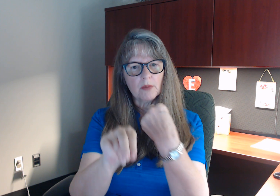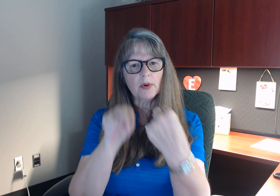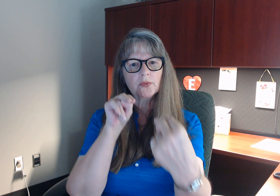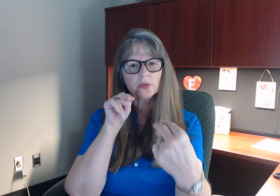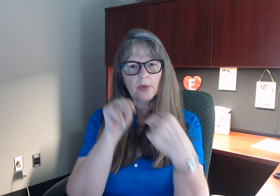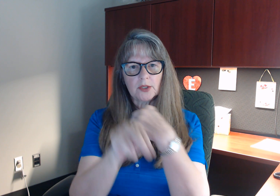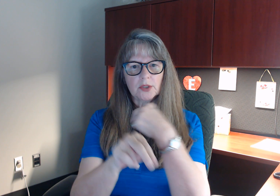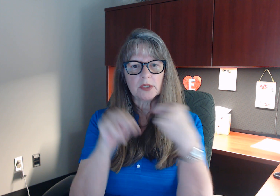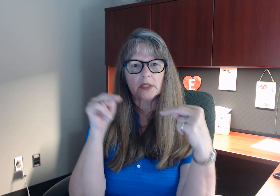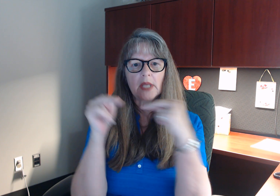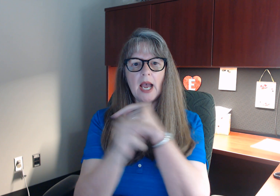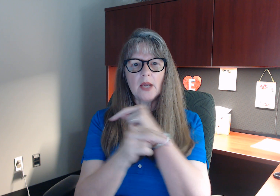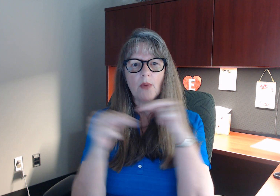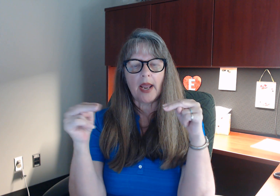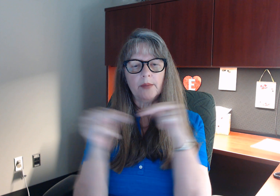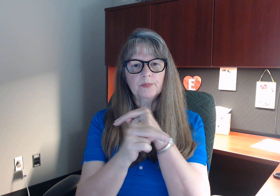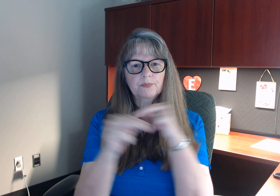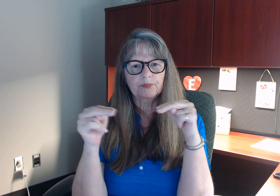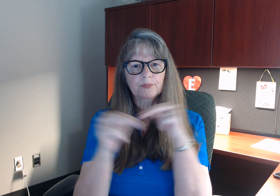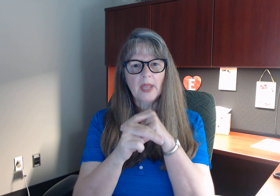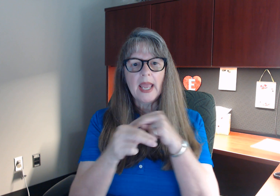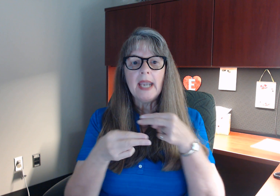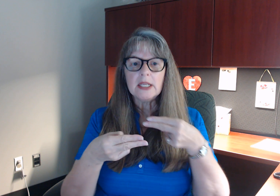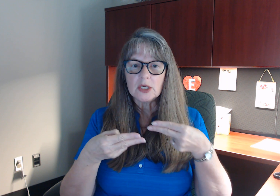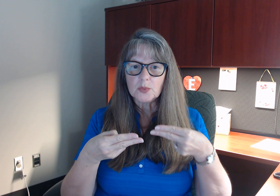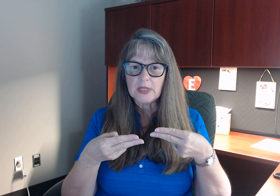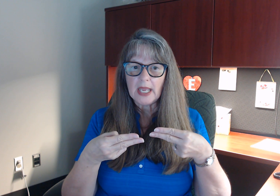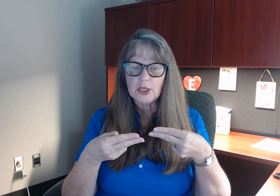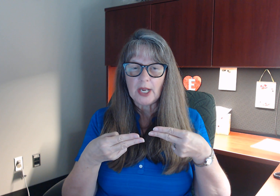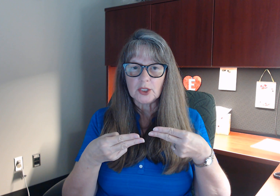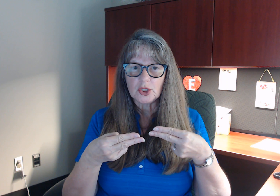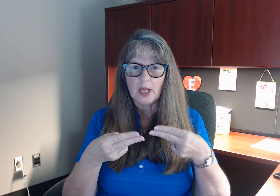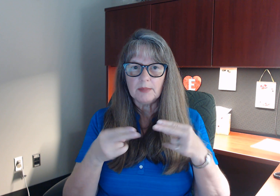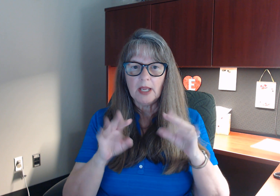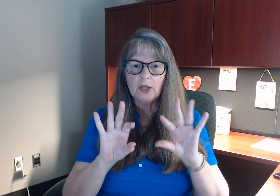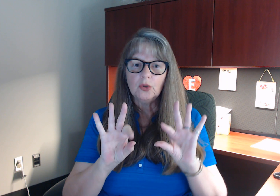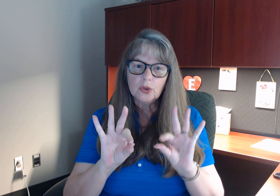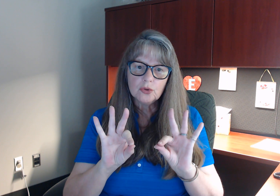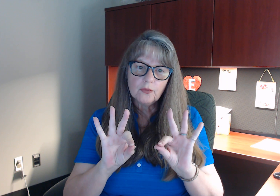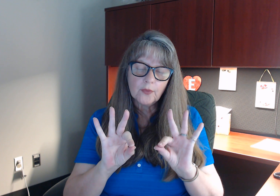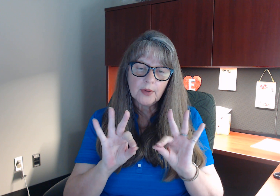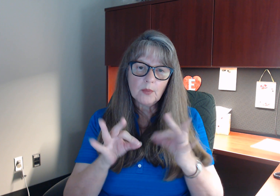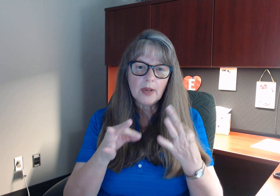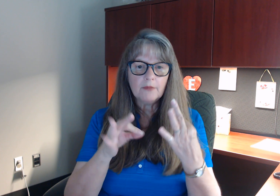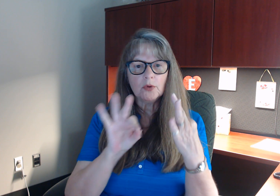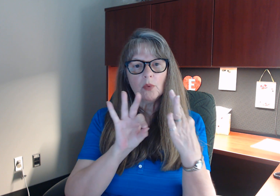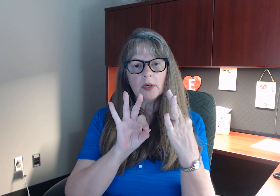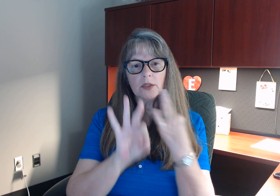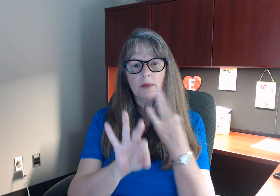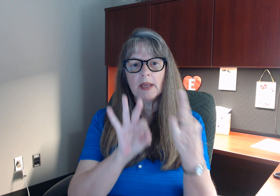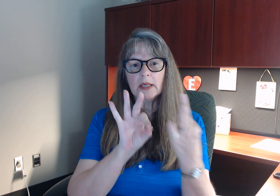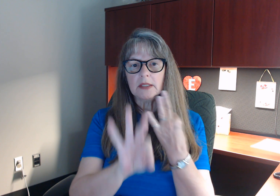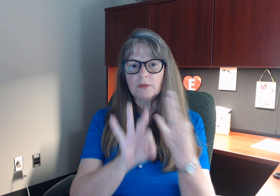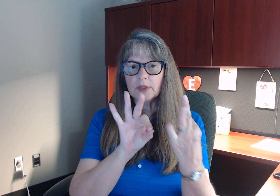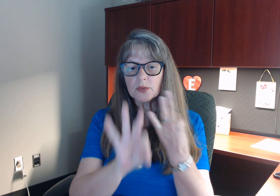both directions, the highway. And it is with the H hand shape. You could do freeway if you wanted to make a difference with